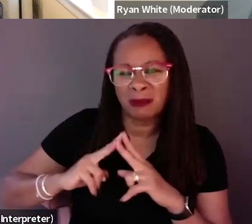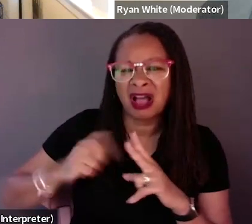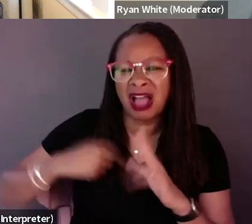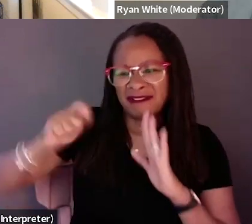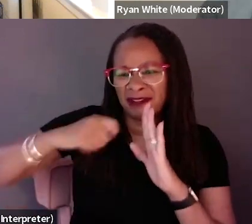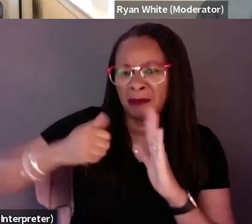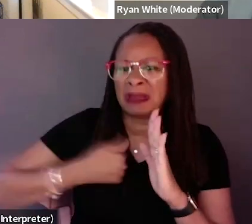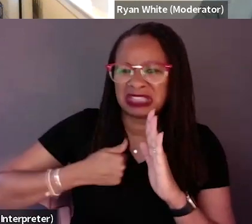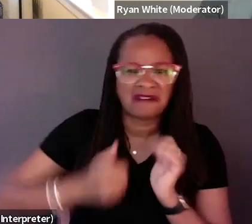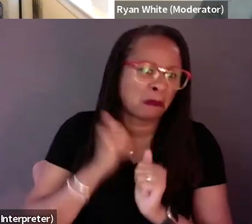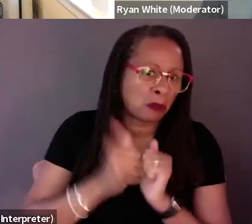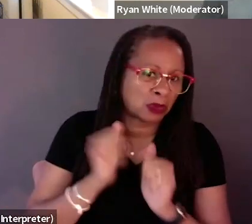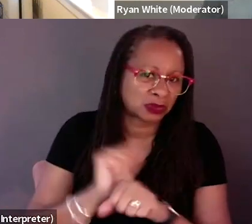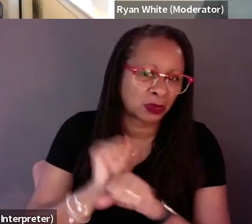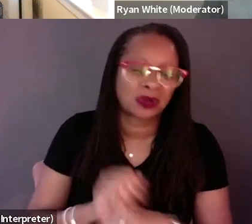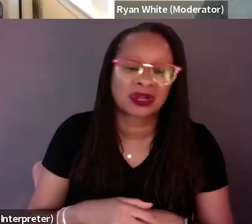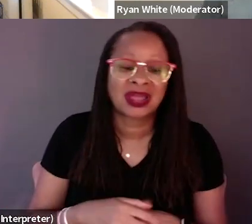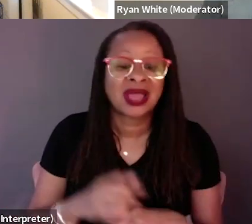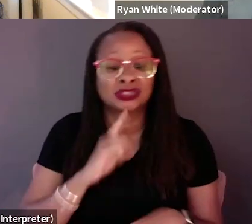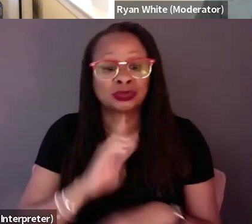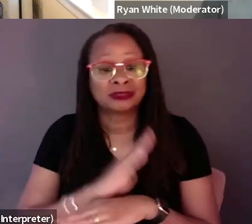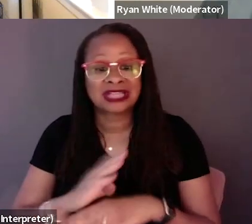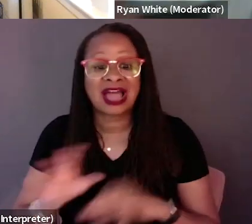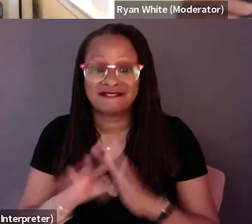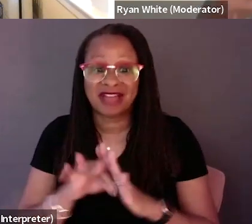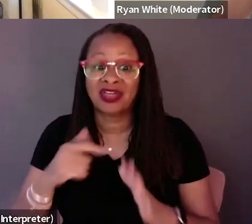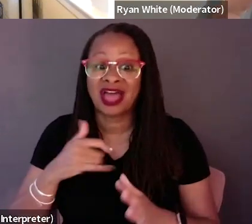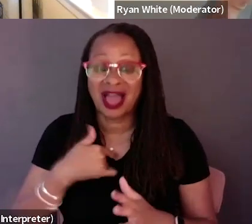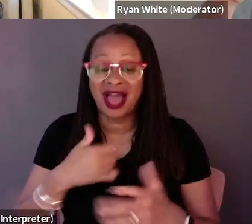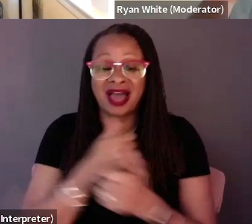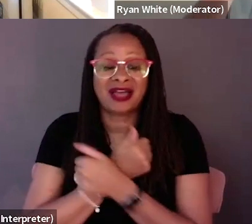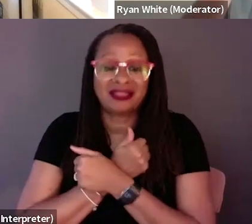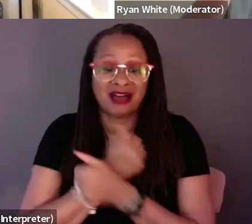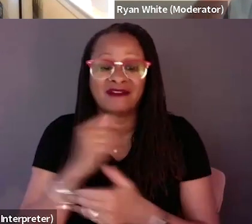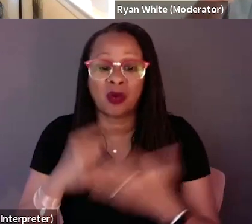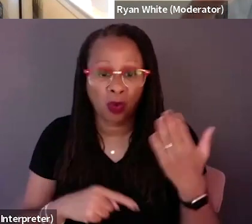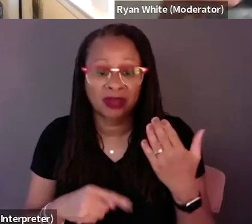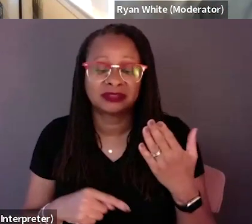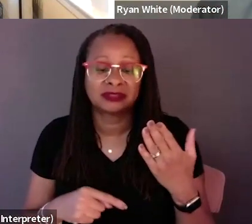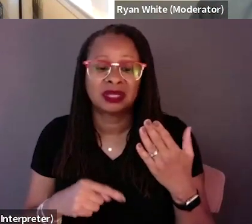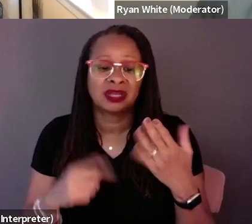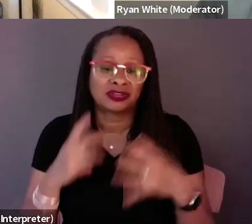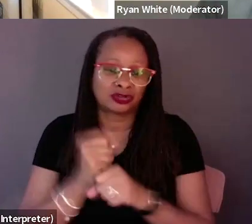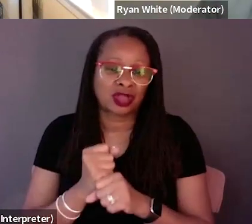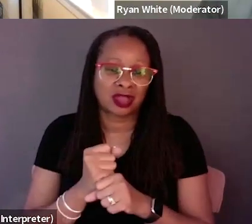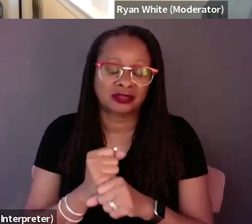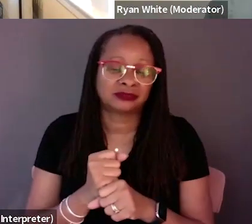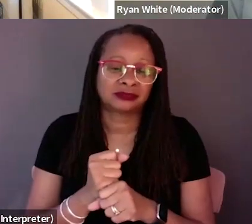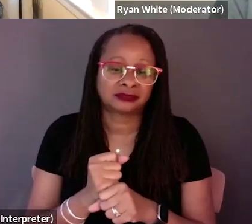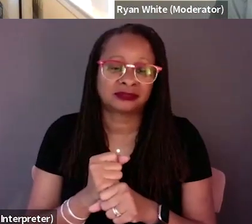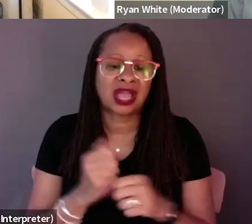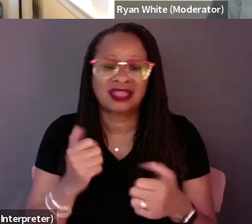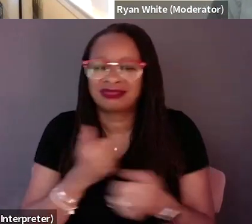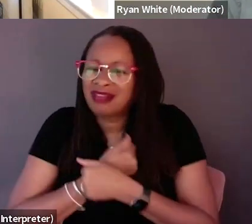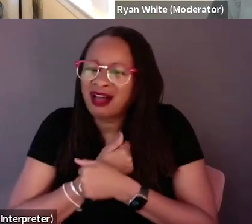mostly shot myself. And I actually found that I loved what you got from, I